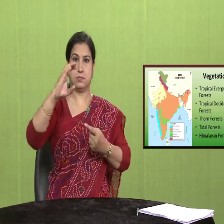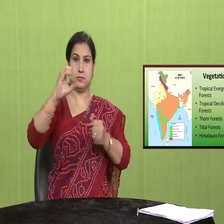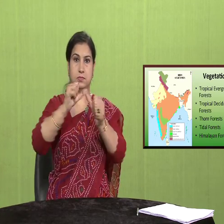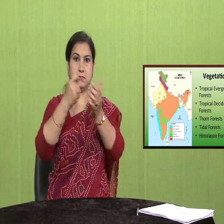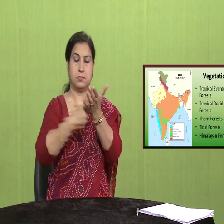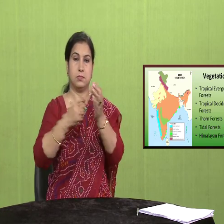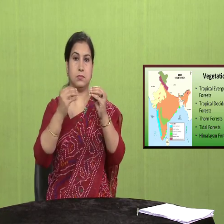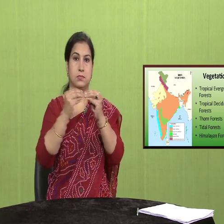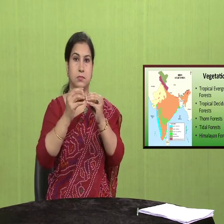which